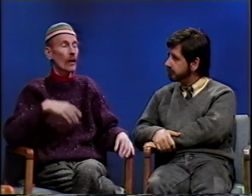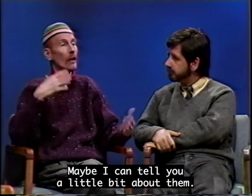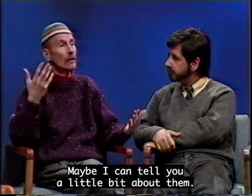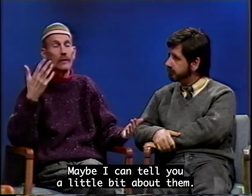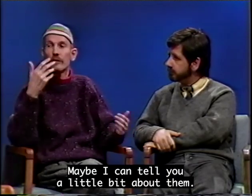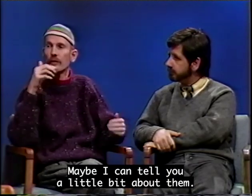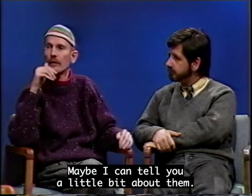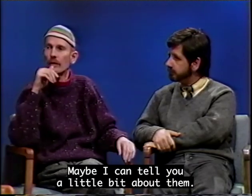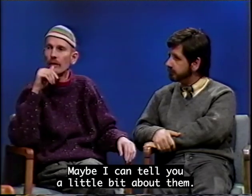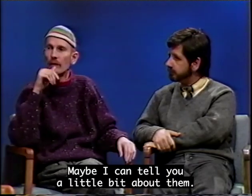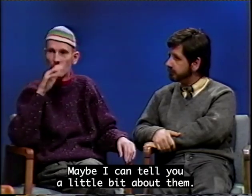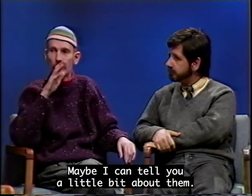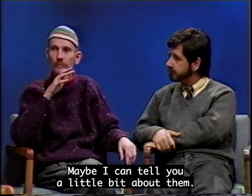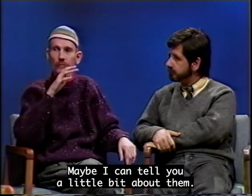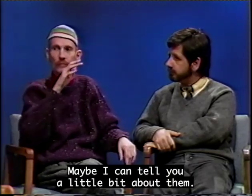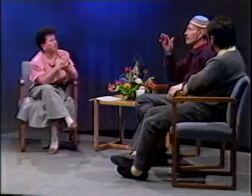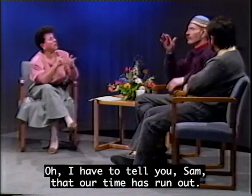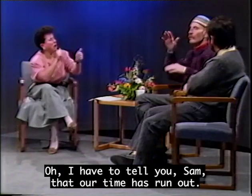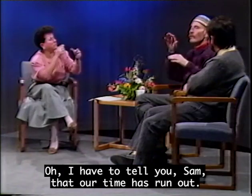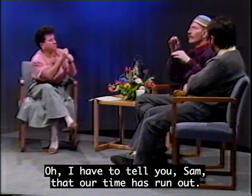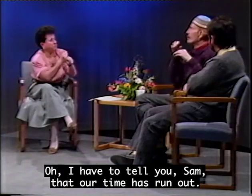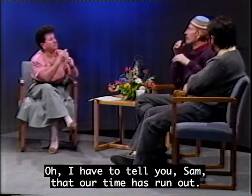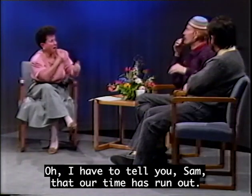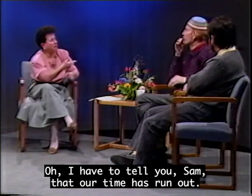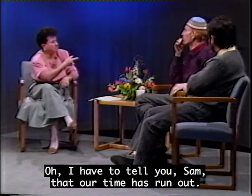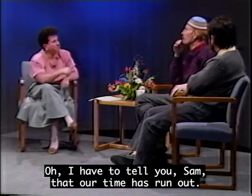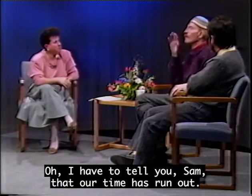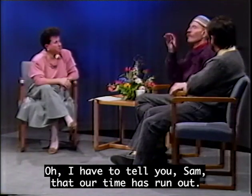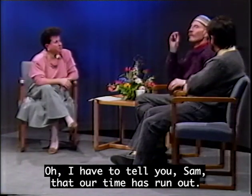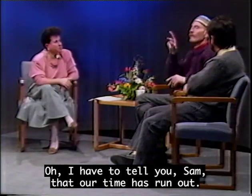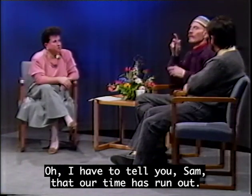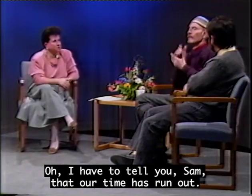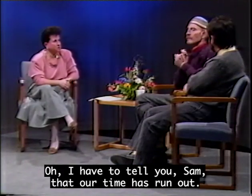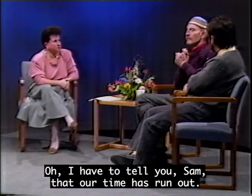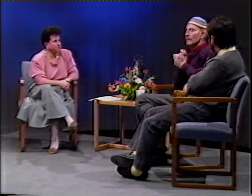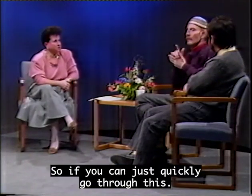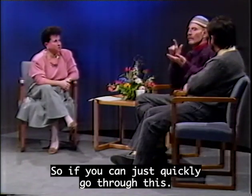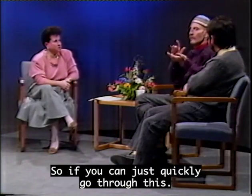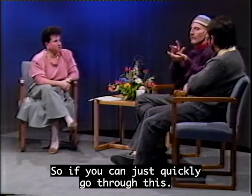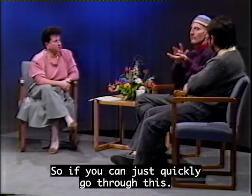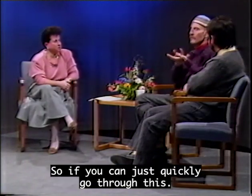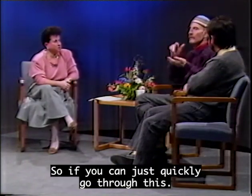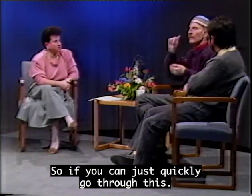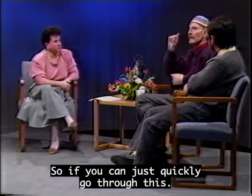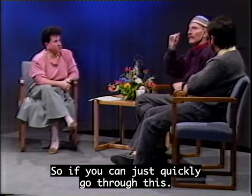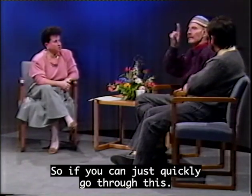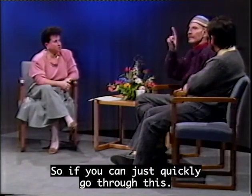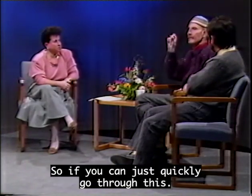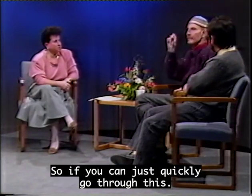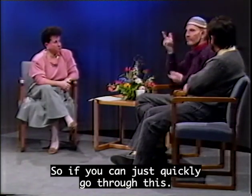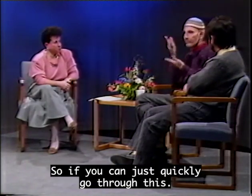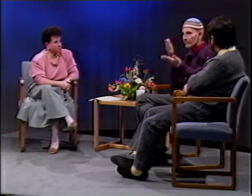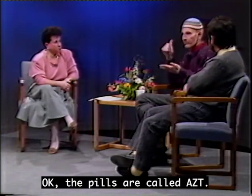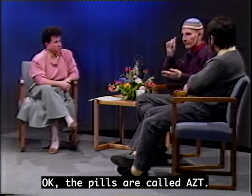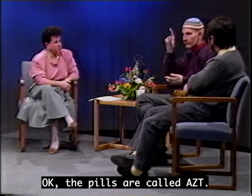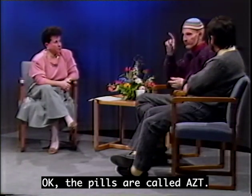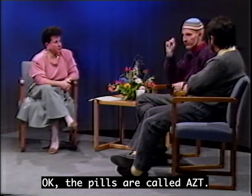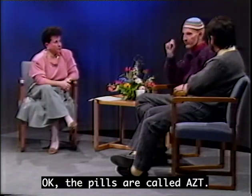Maybe I can tell you a little bit about them. Oh, I have to tell you, Sam, that our time has run out, so if you can just quickly go through this. Okay, the pills are